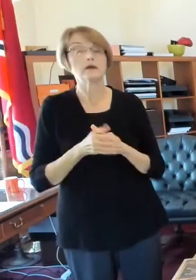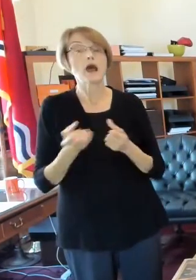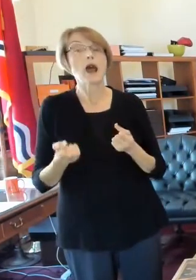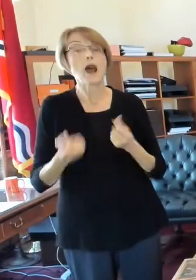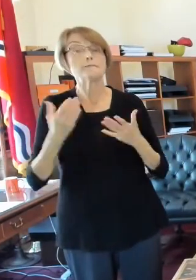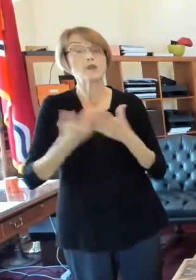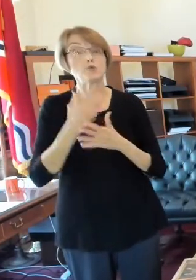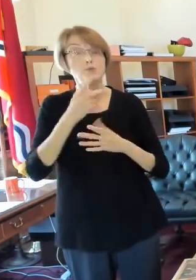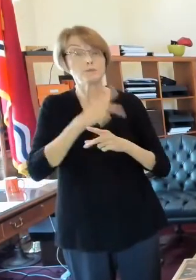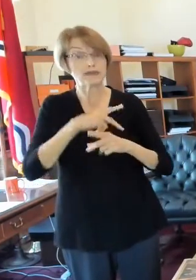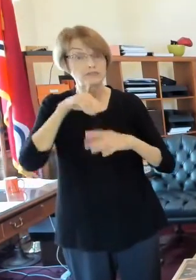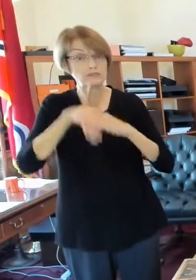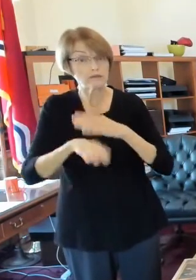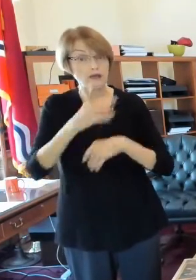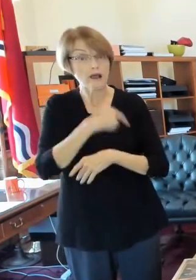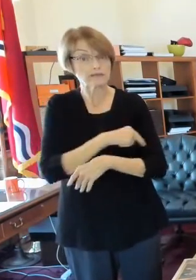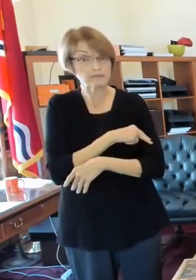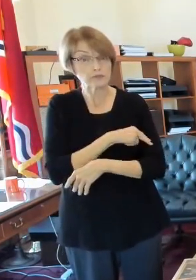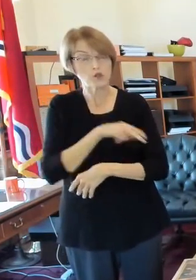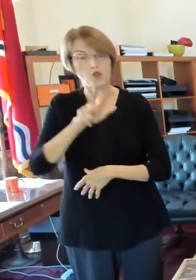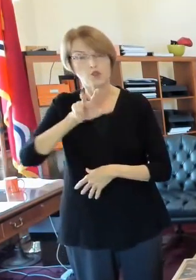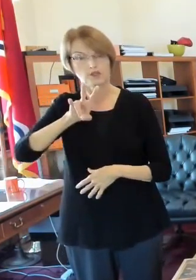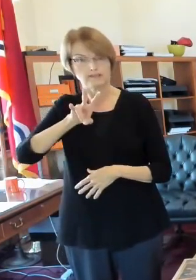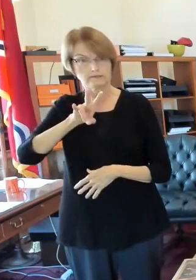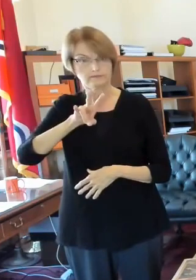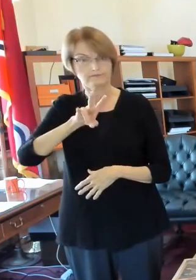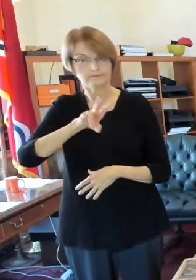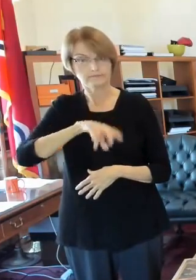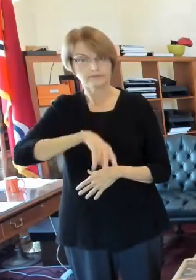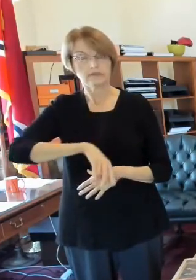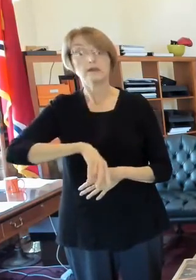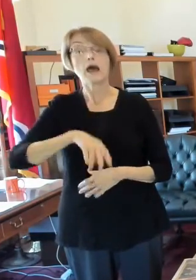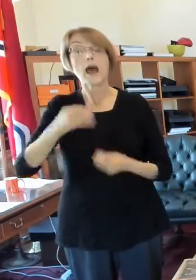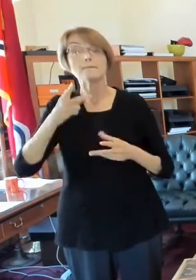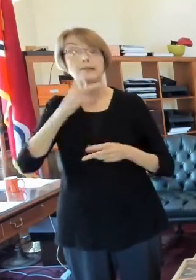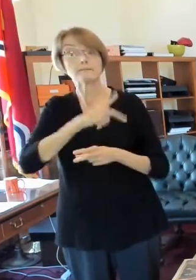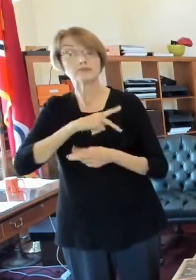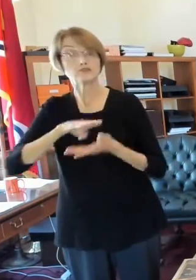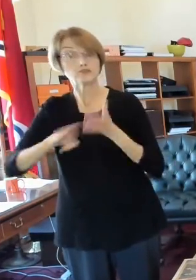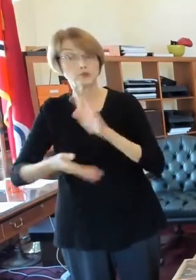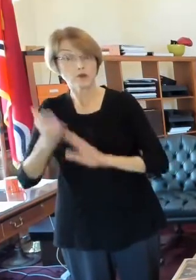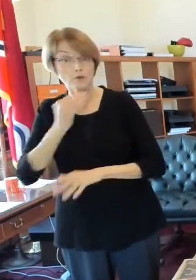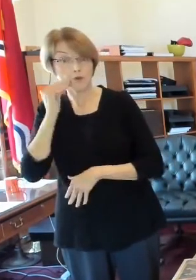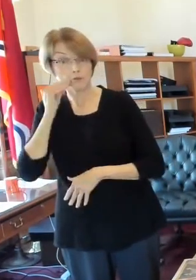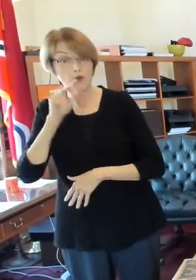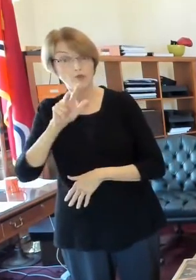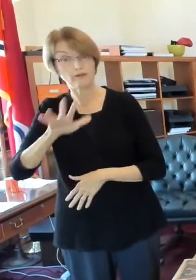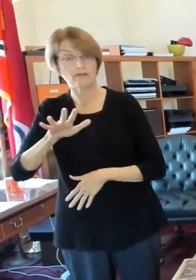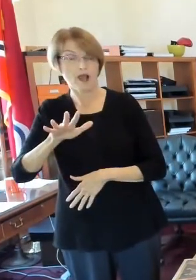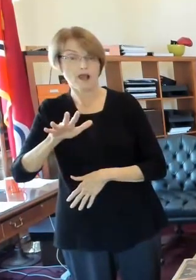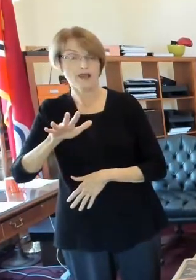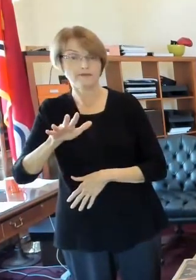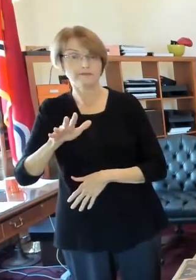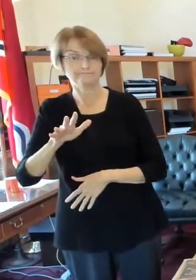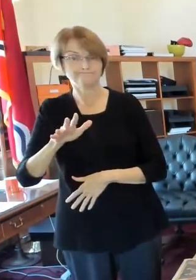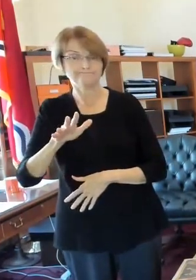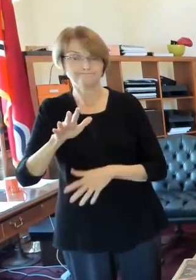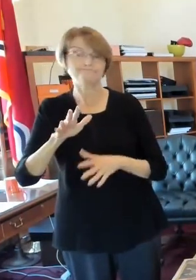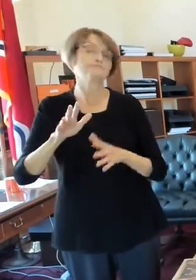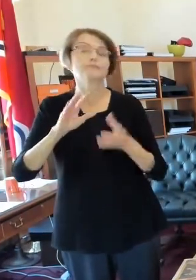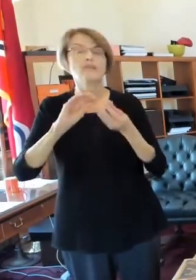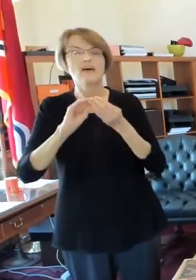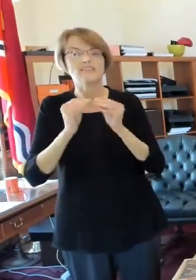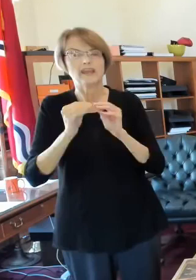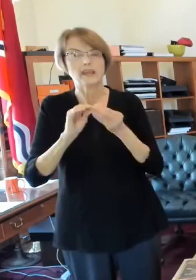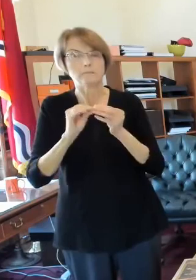admitted, 37. Patients discharged, 35. So that's keeping those numbers